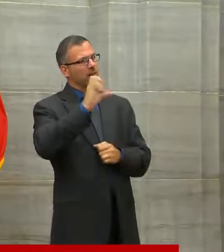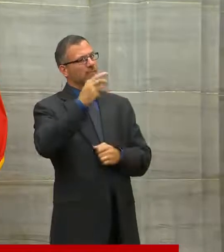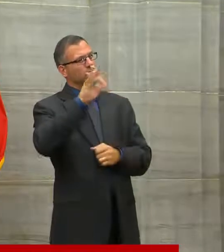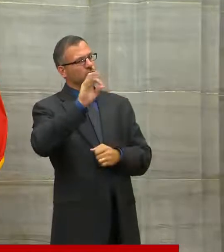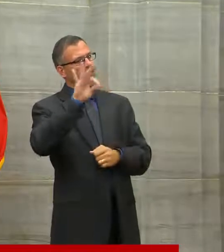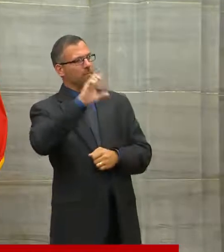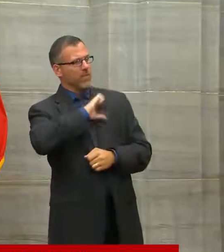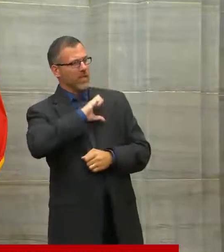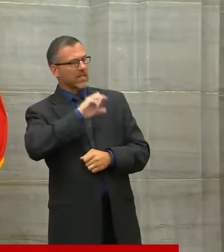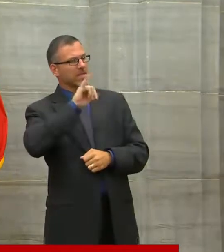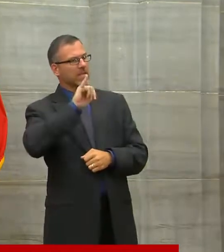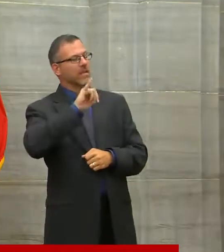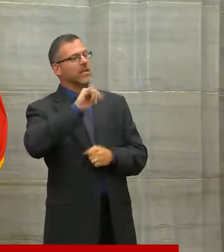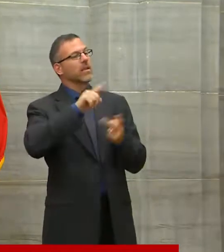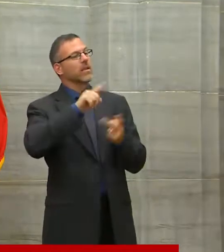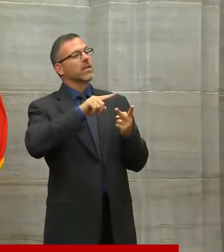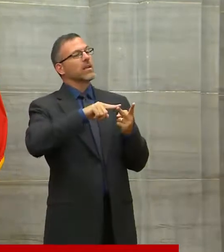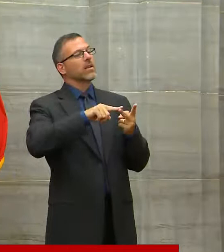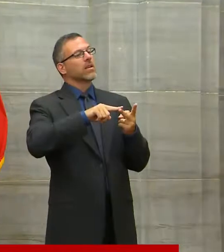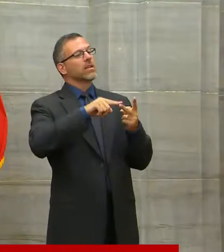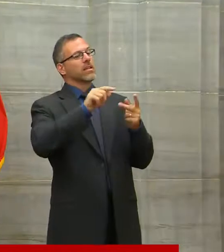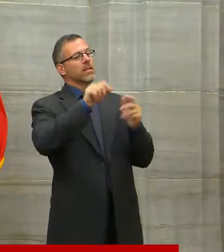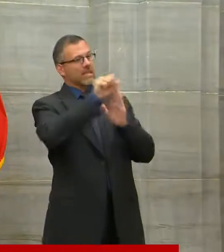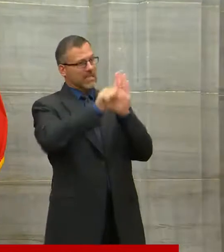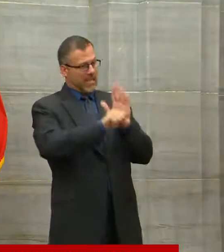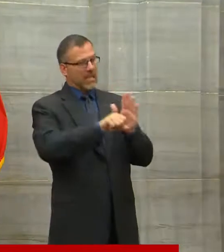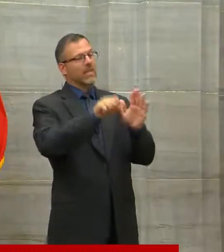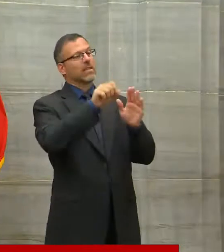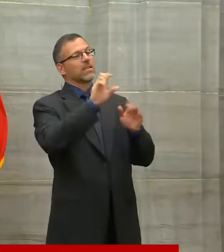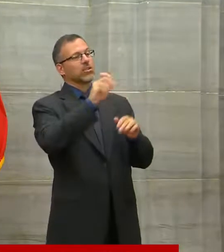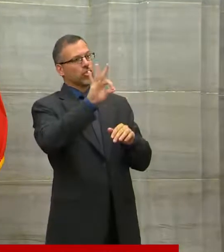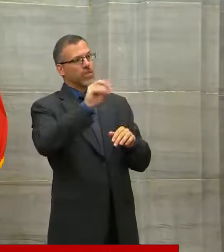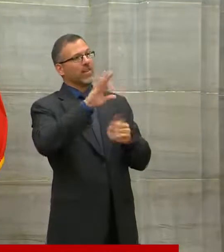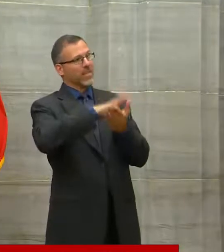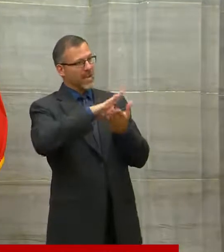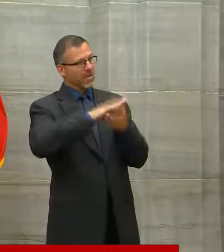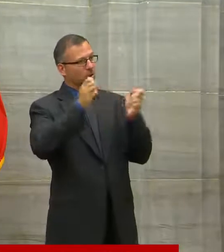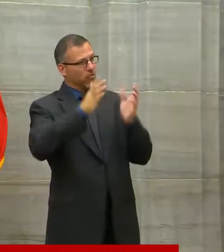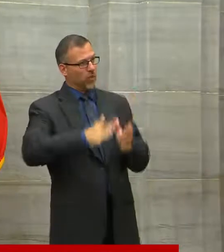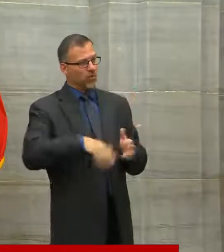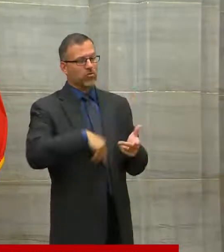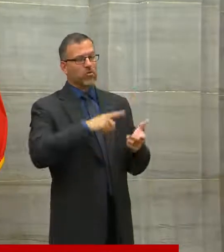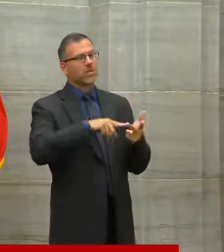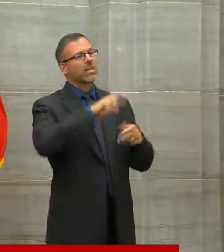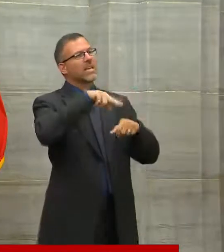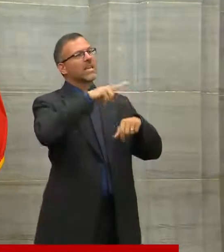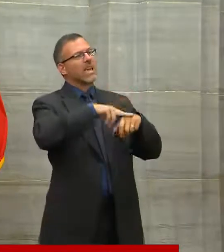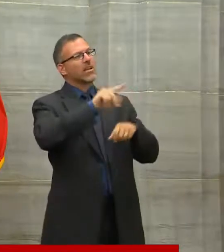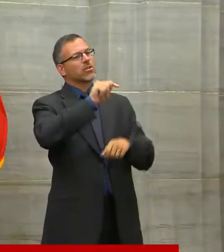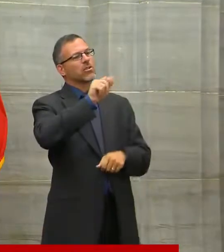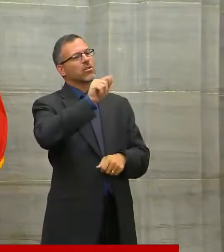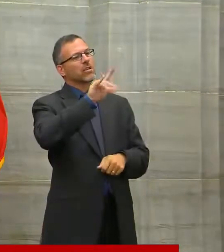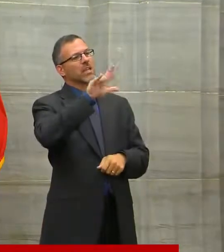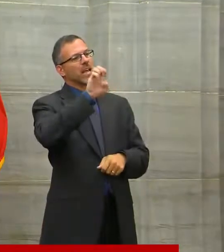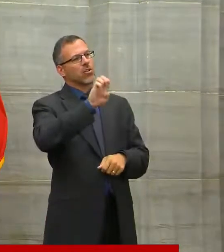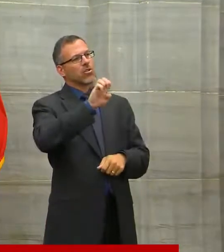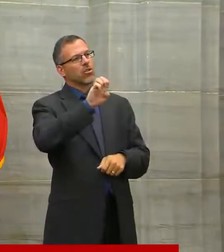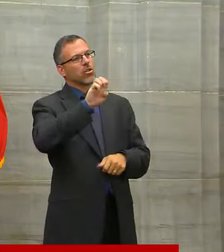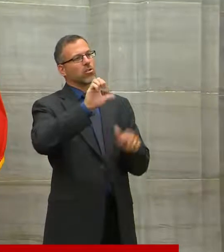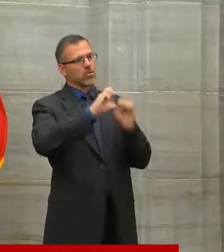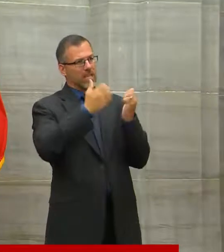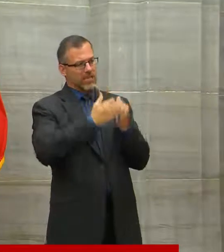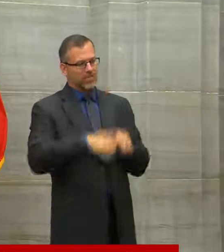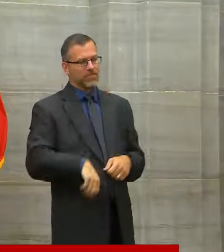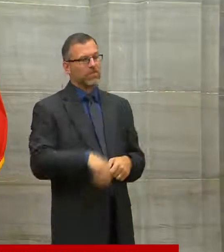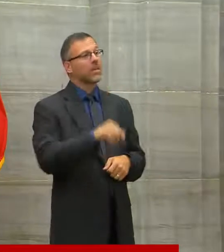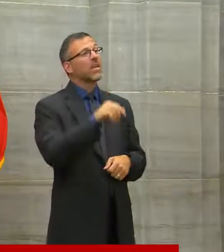State Police Academy Directors, and the National Tactical Officers Association. In 2017, 11